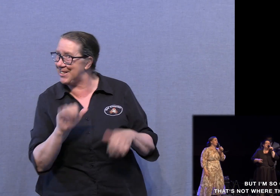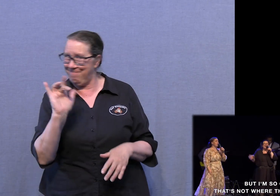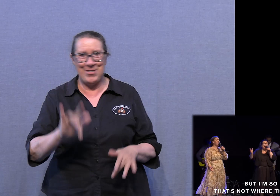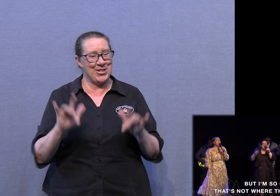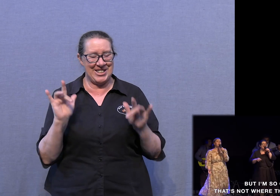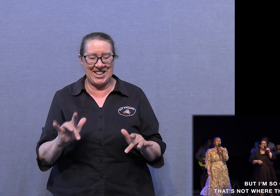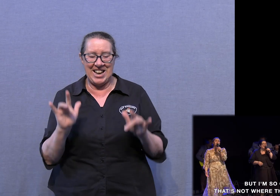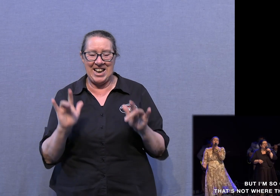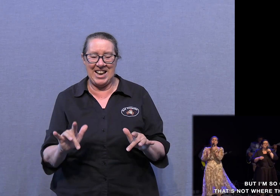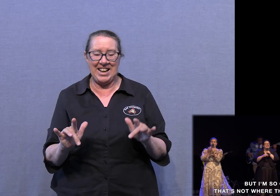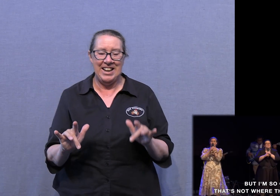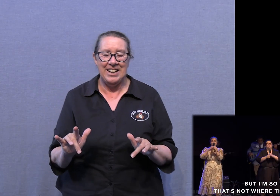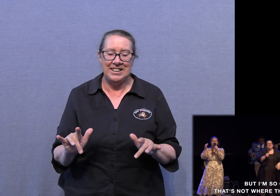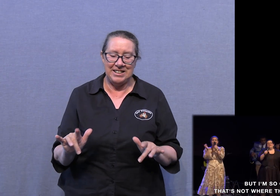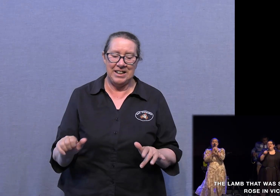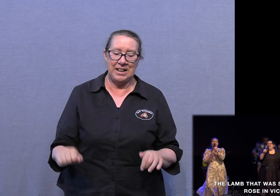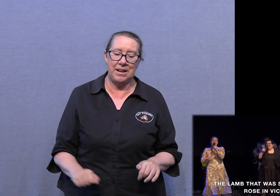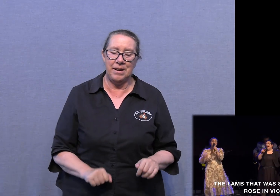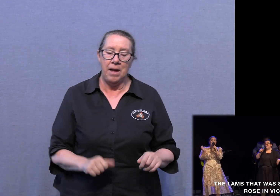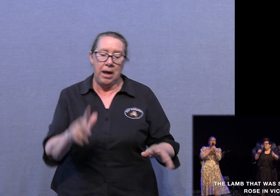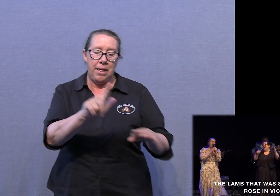story ends.